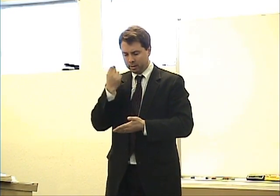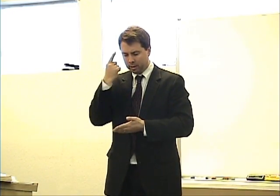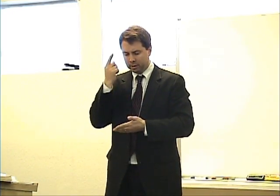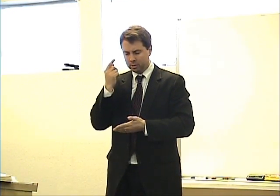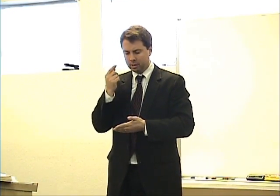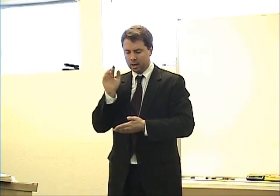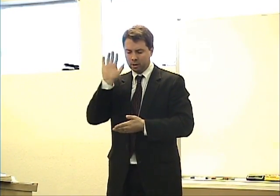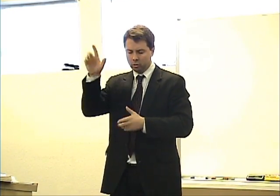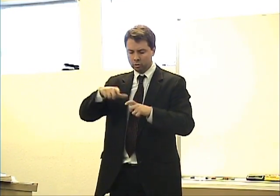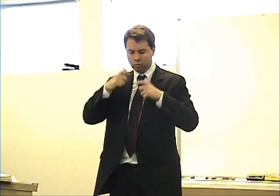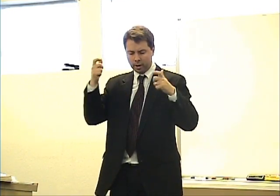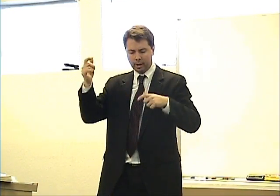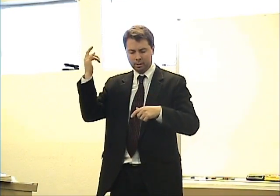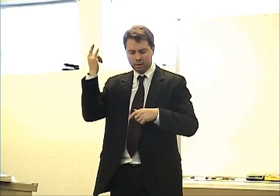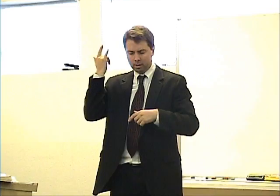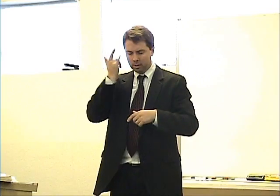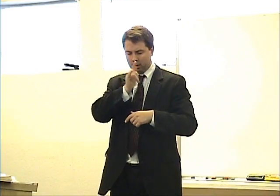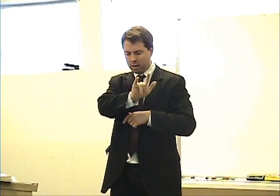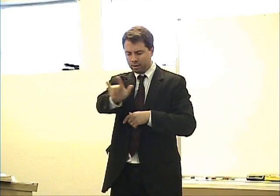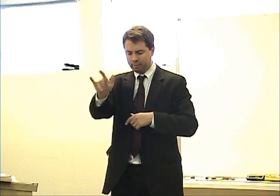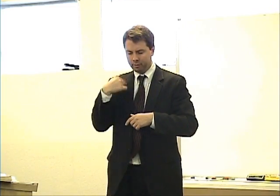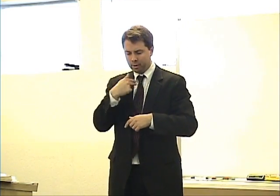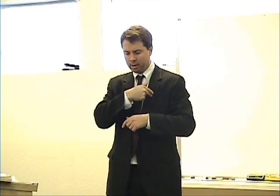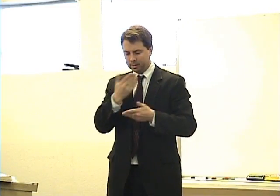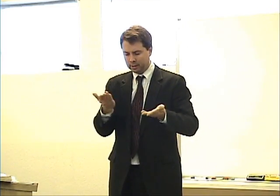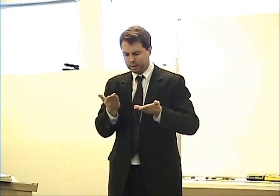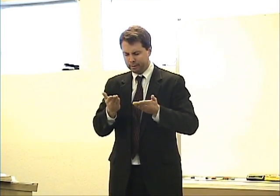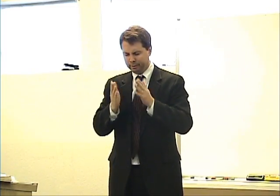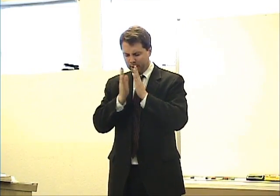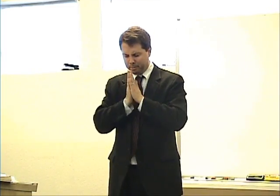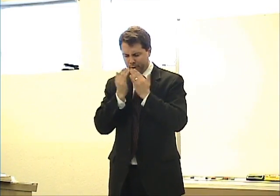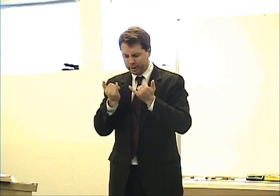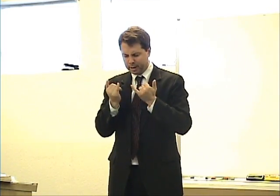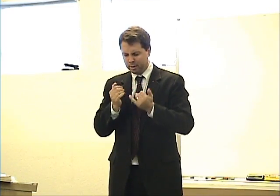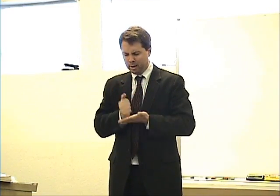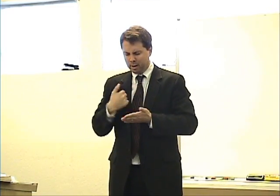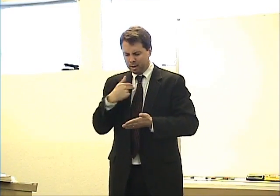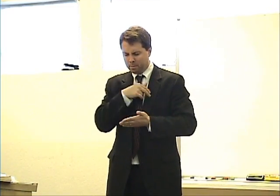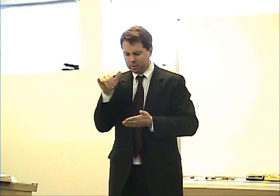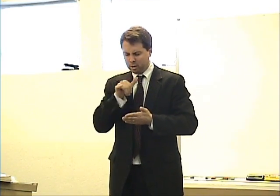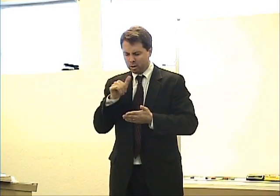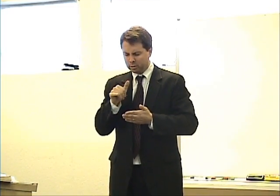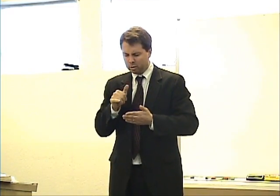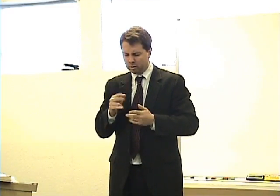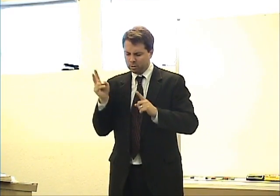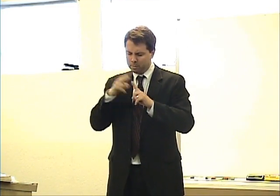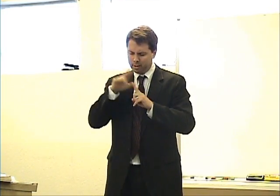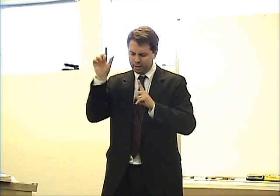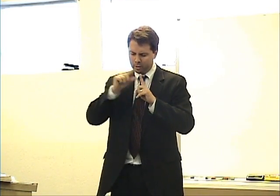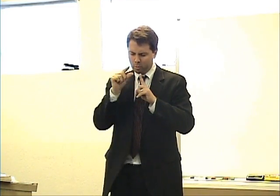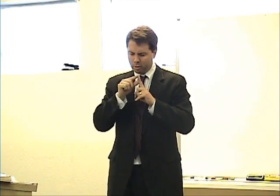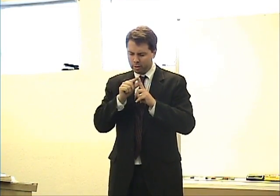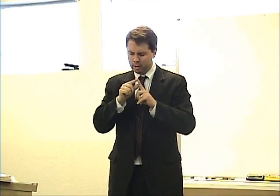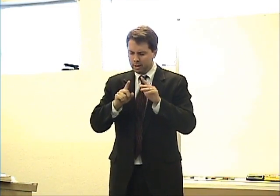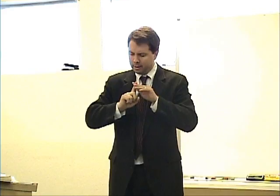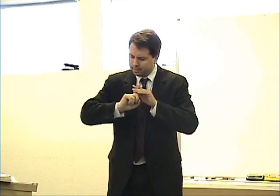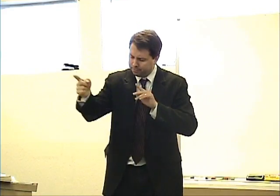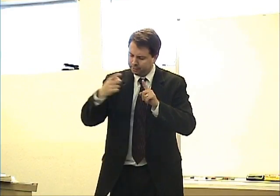to understand your great love for us here. I pray now, help us also to apply your word, to flee